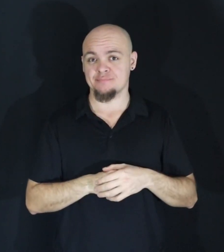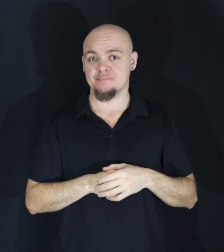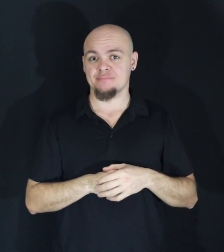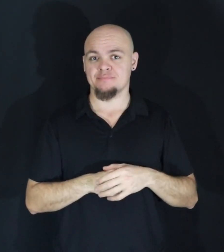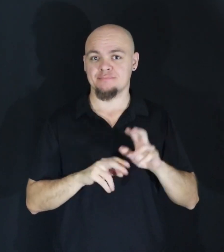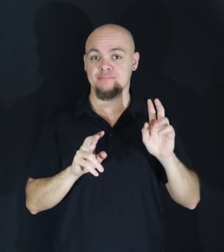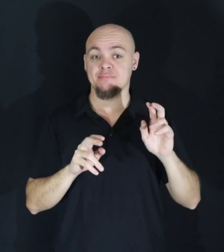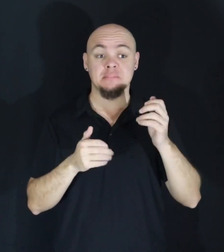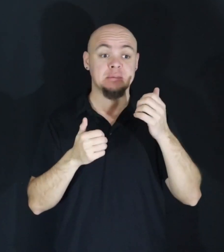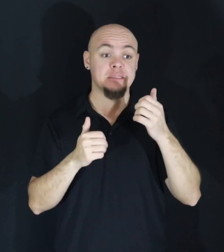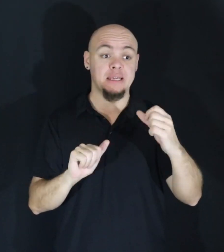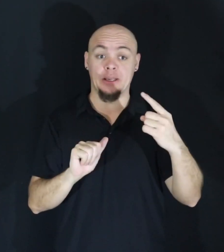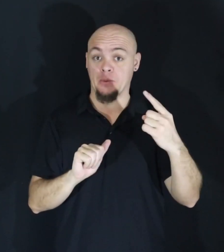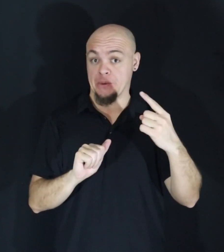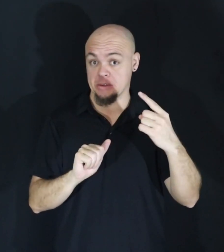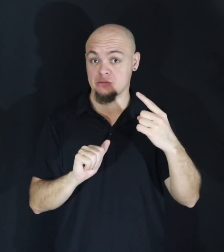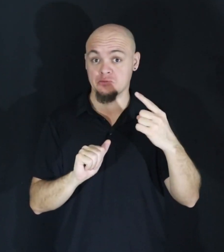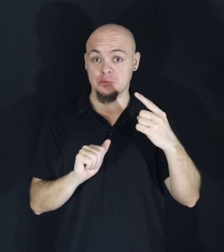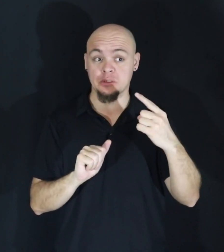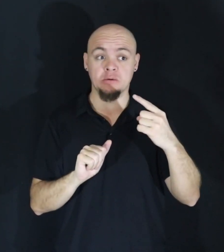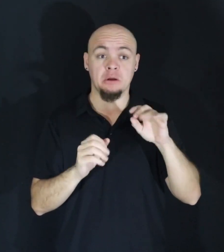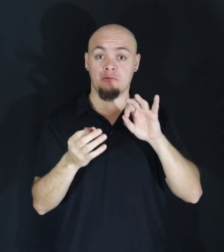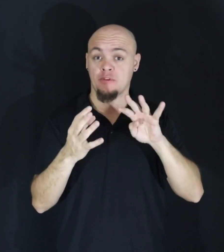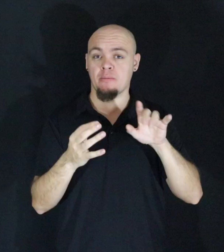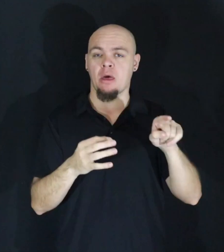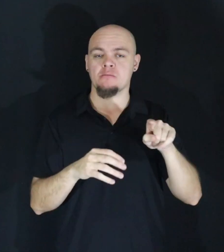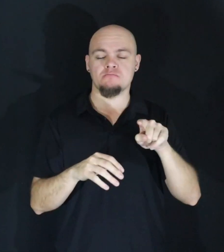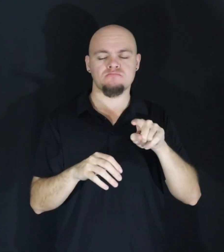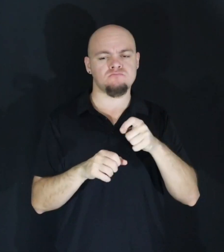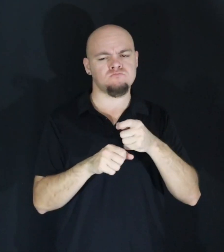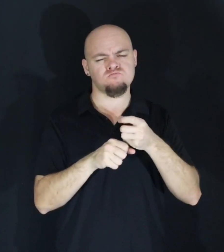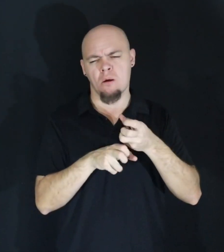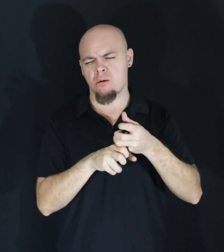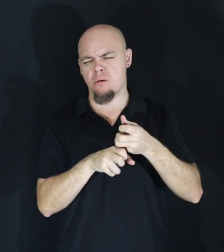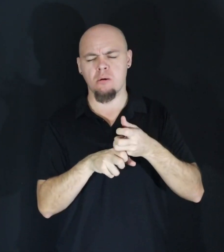snapping at anyone with feedback.